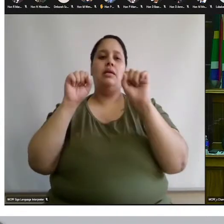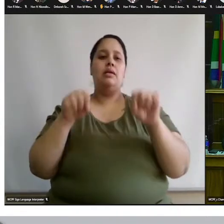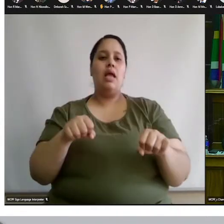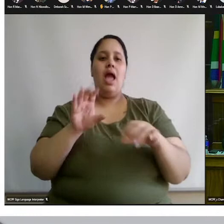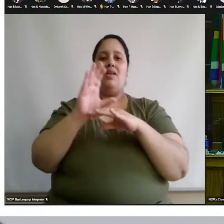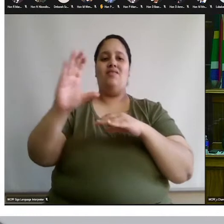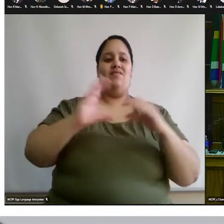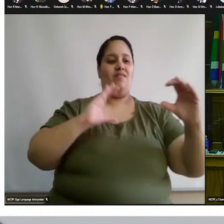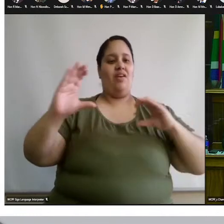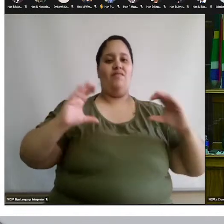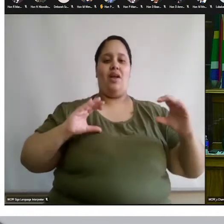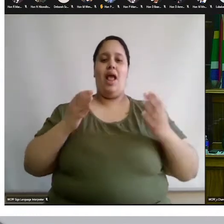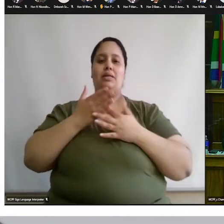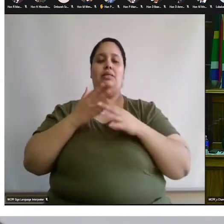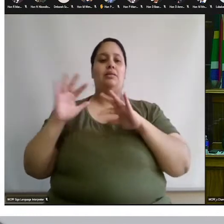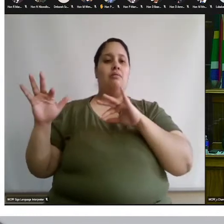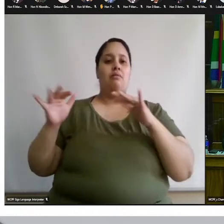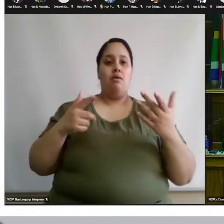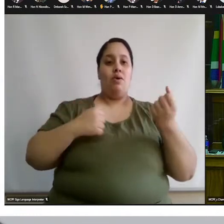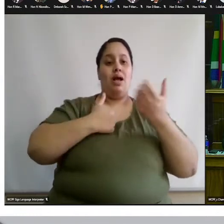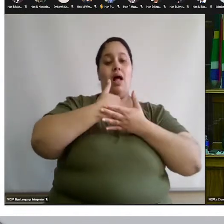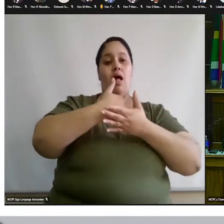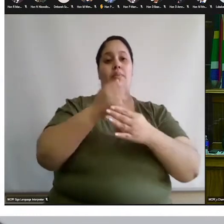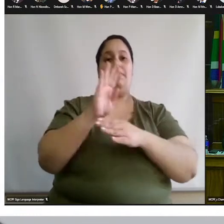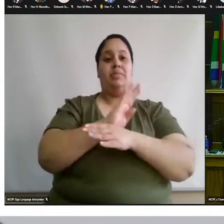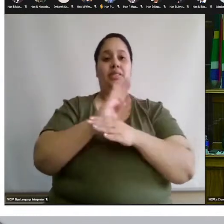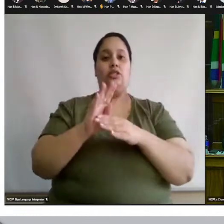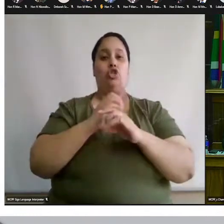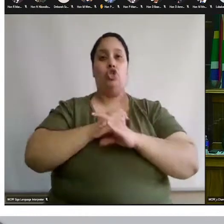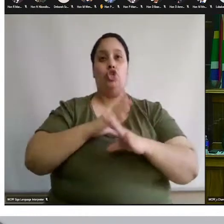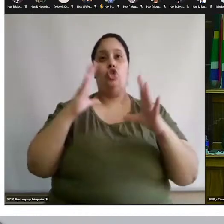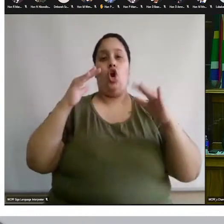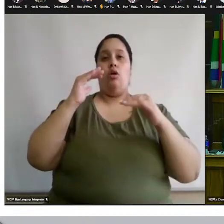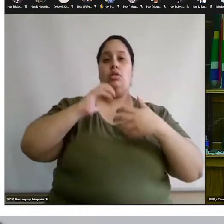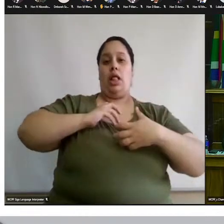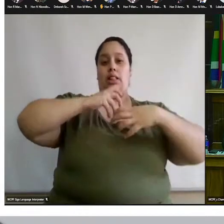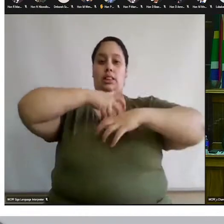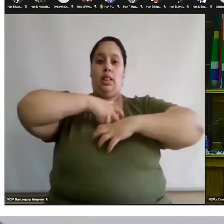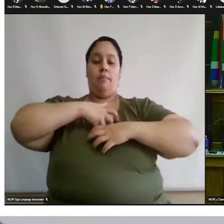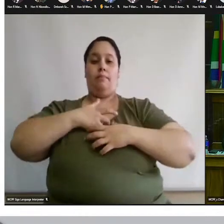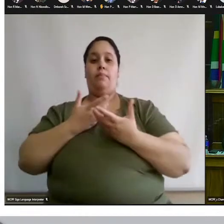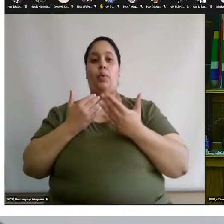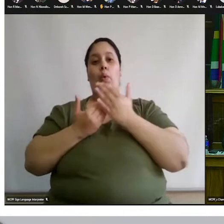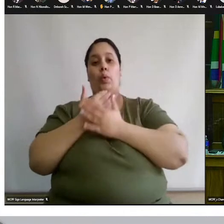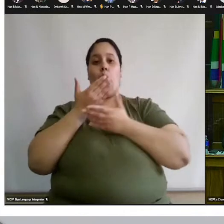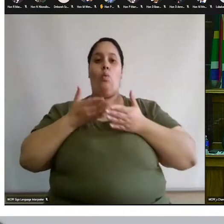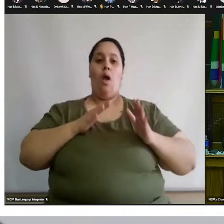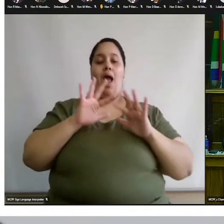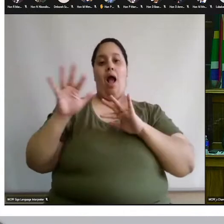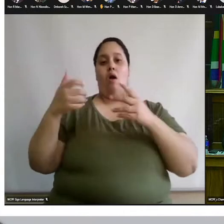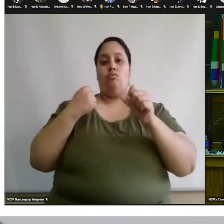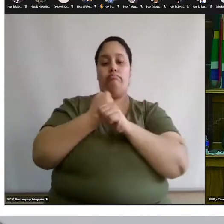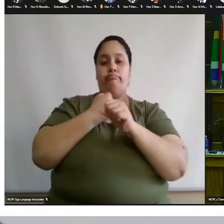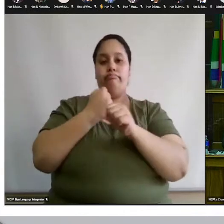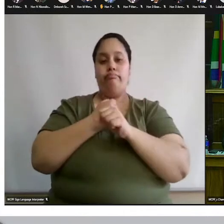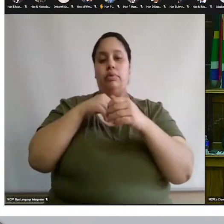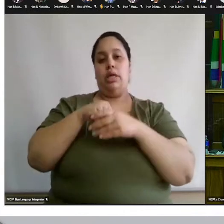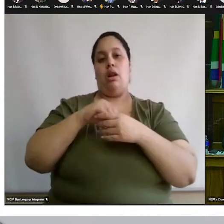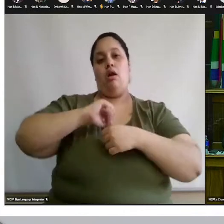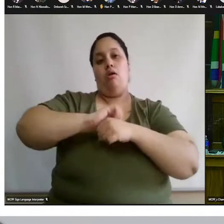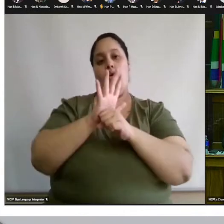funding, assisting businesses to pivot and adapt to manufacture PPE and provide